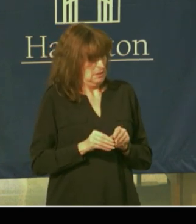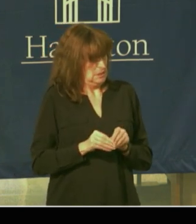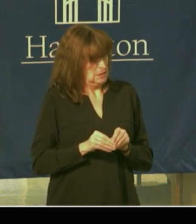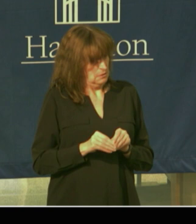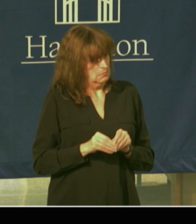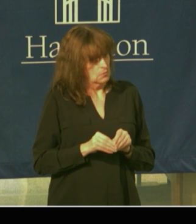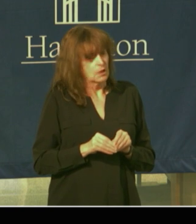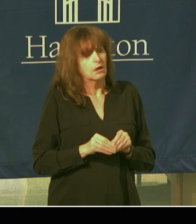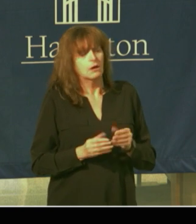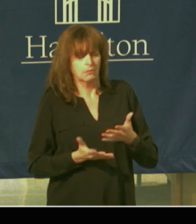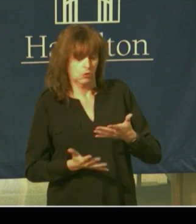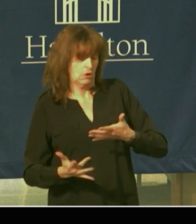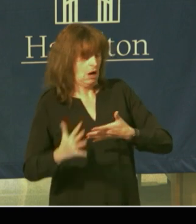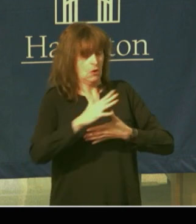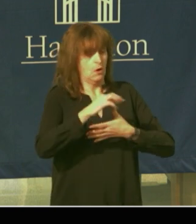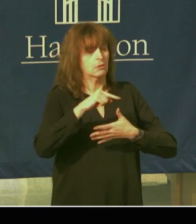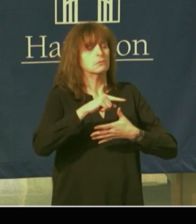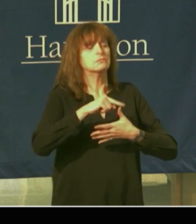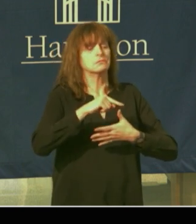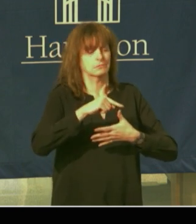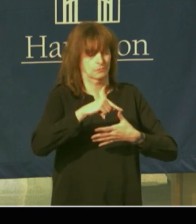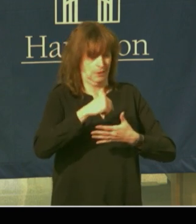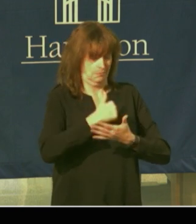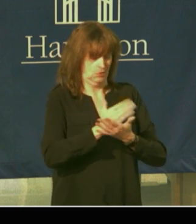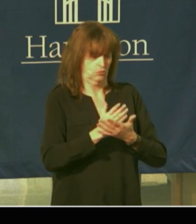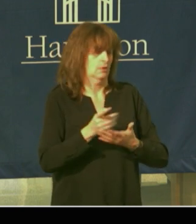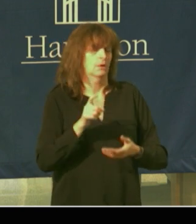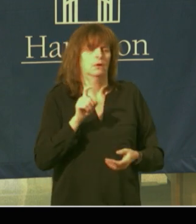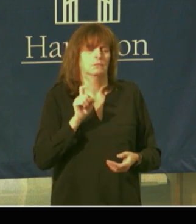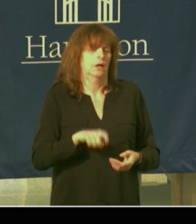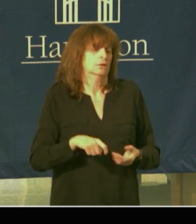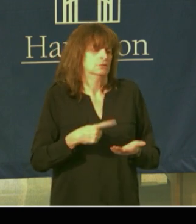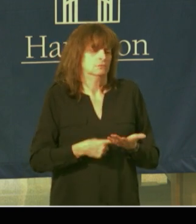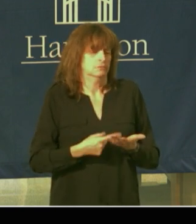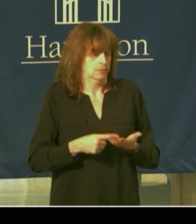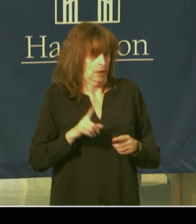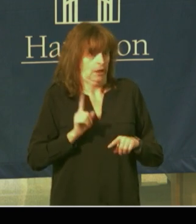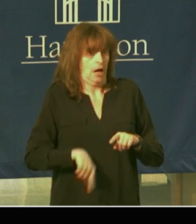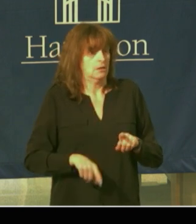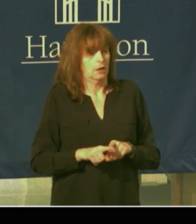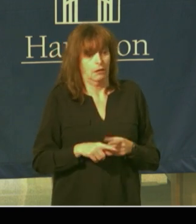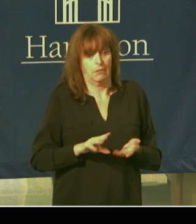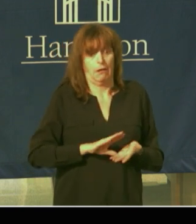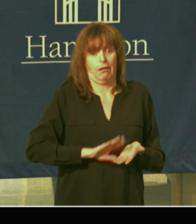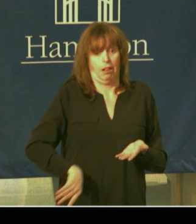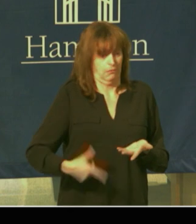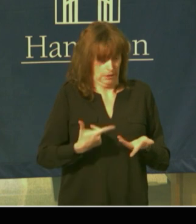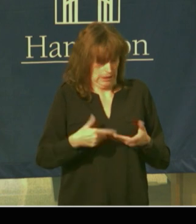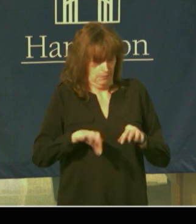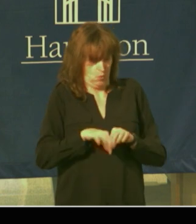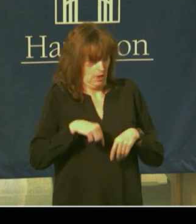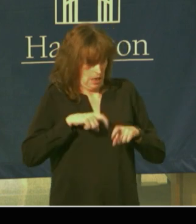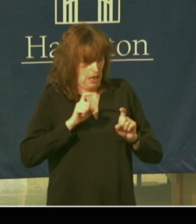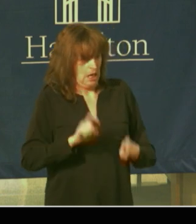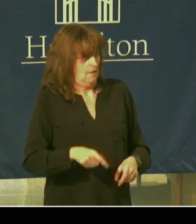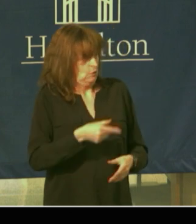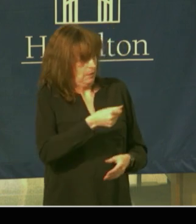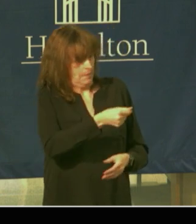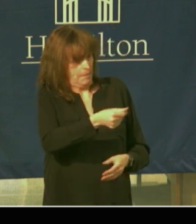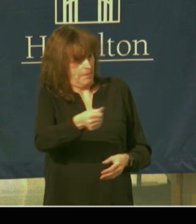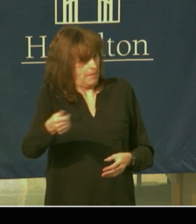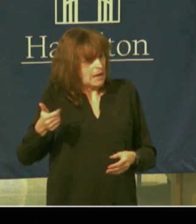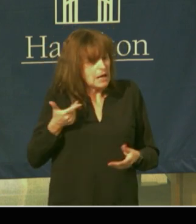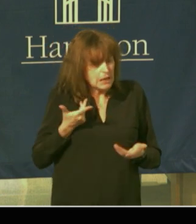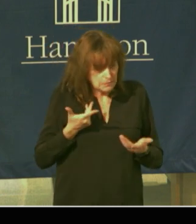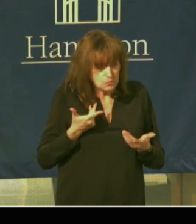without resources, we can't do much. So we need to get those tax bills out. So hopefully this coming Friday, we'll be